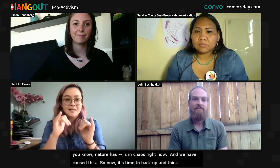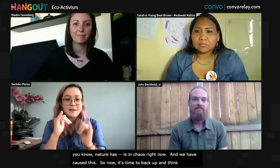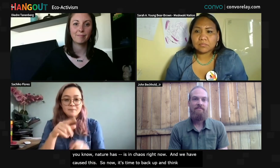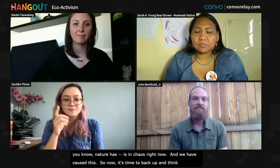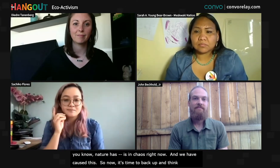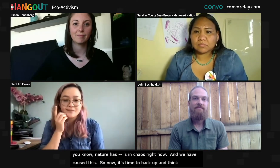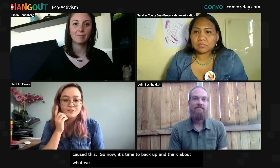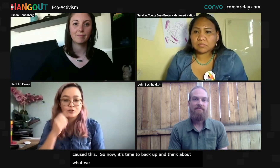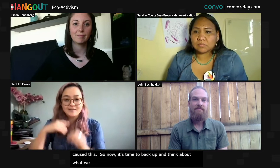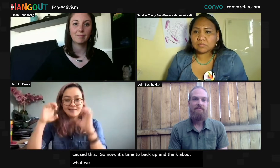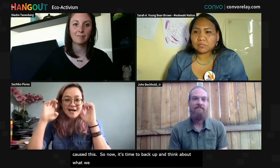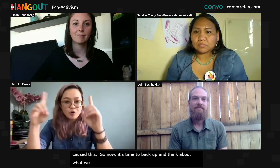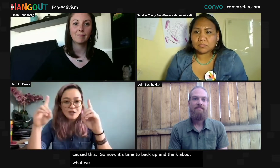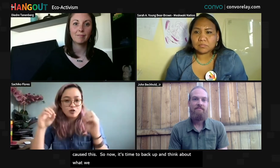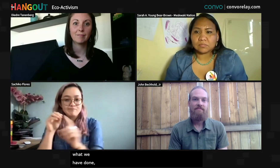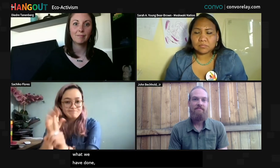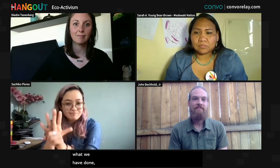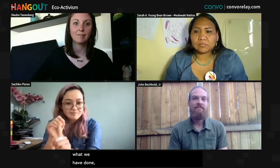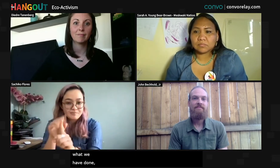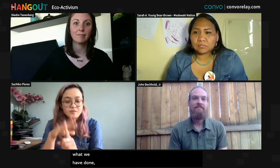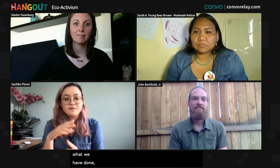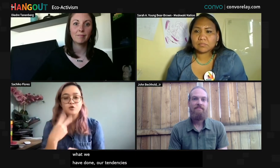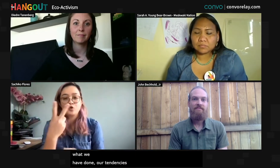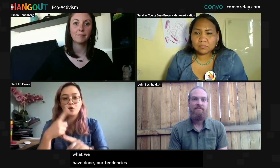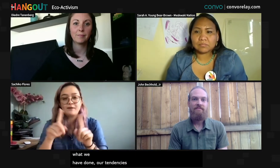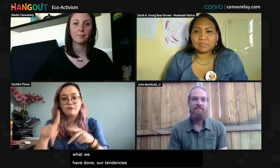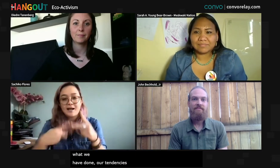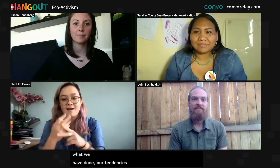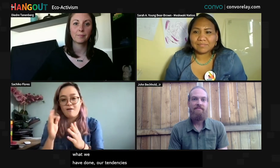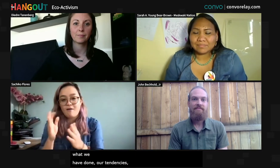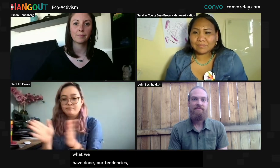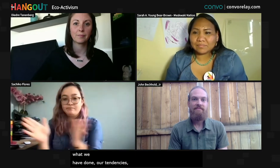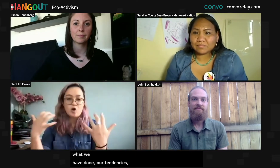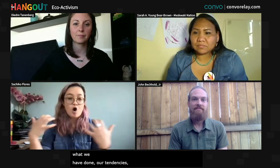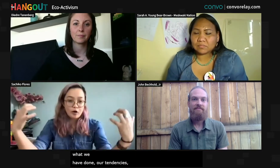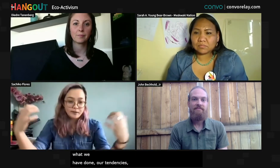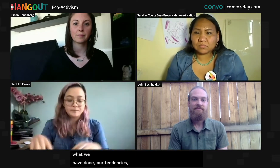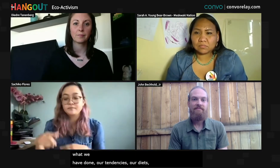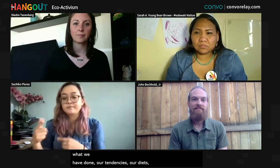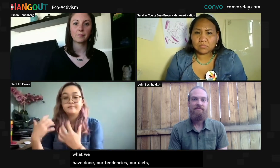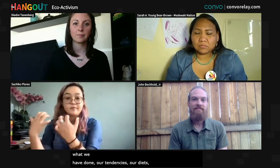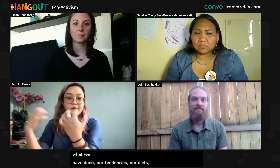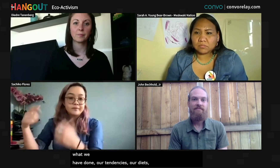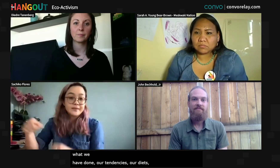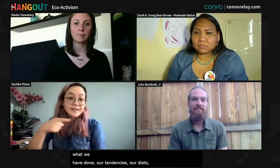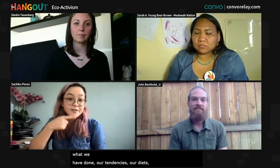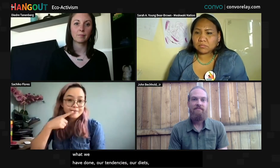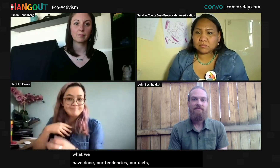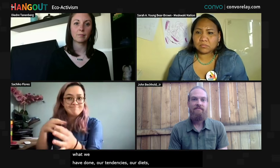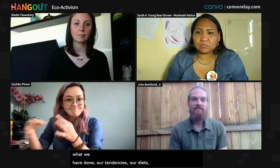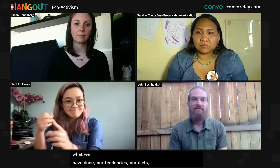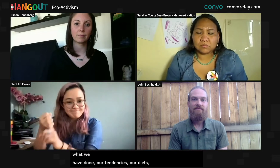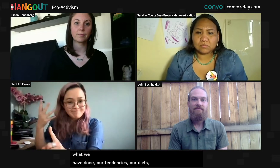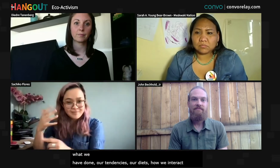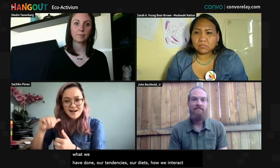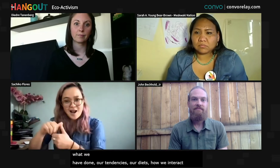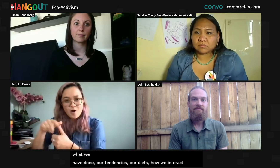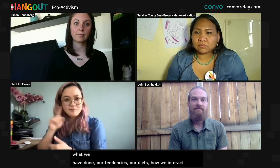our tendencies, our diets, how we interact with the environment. To clean